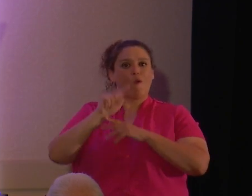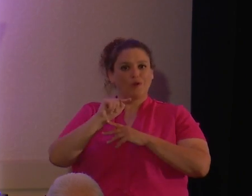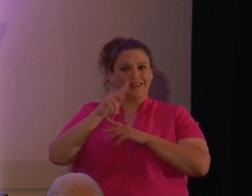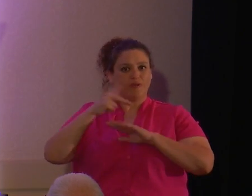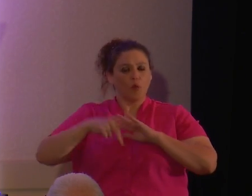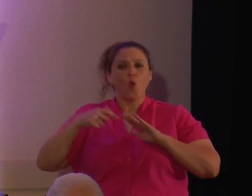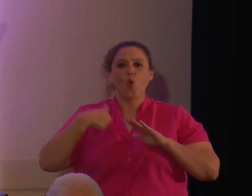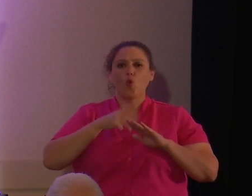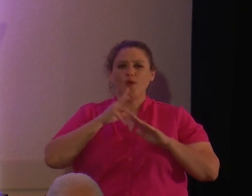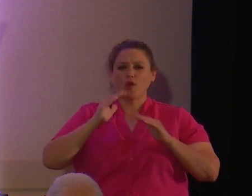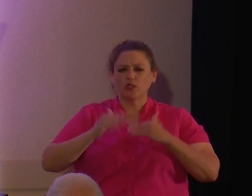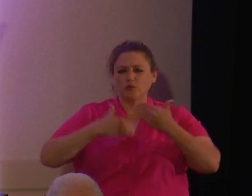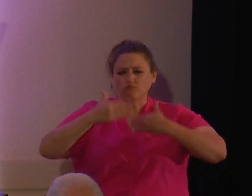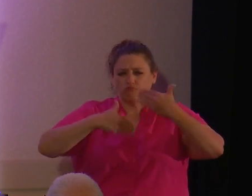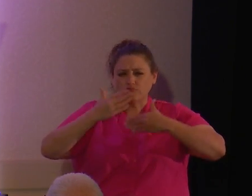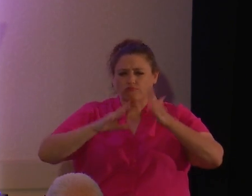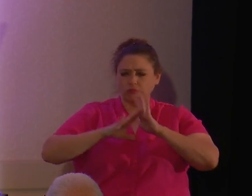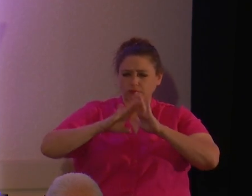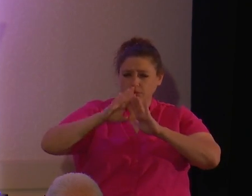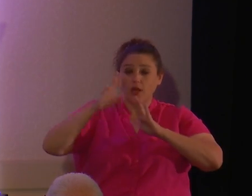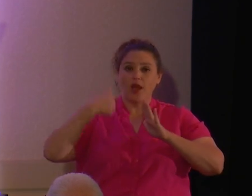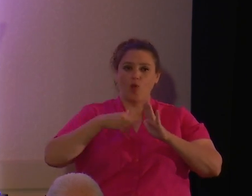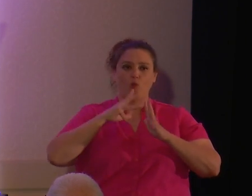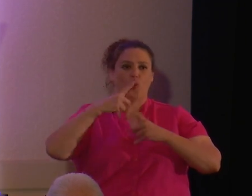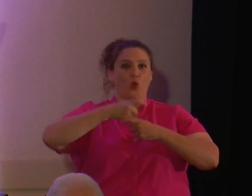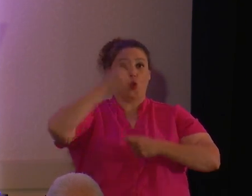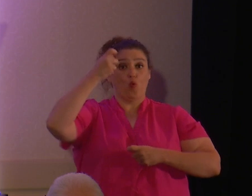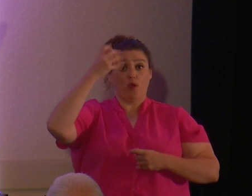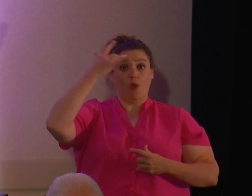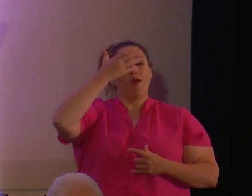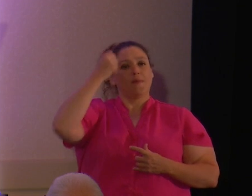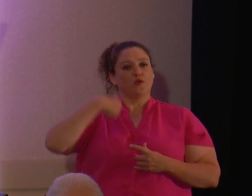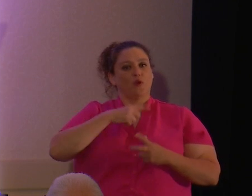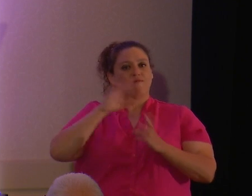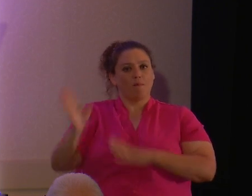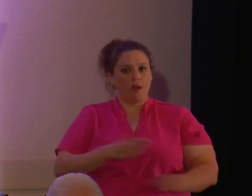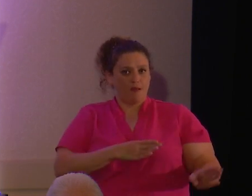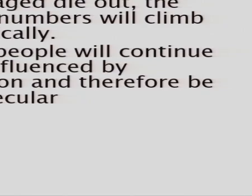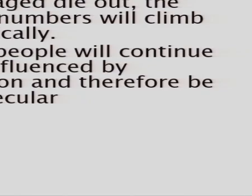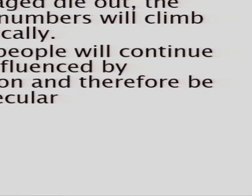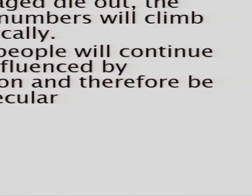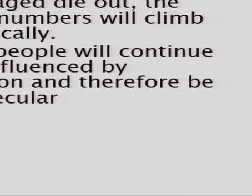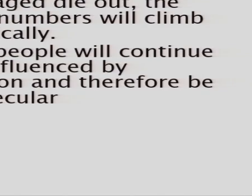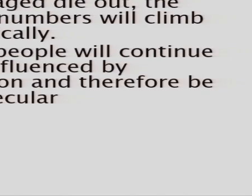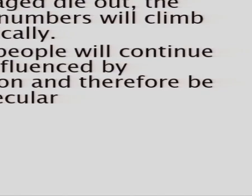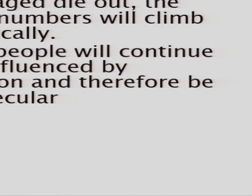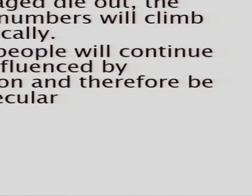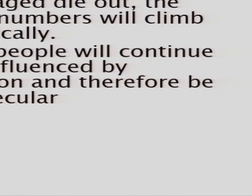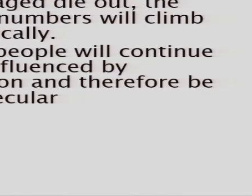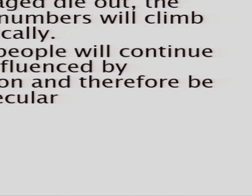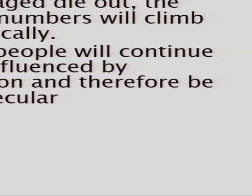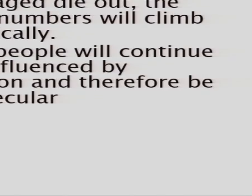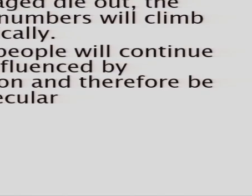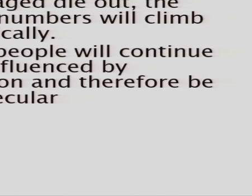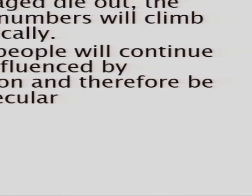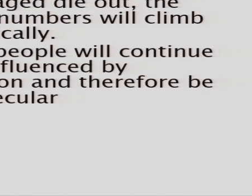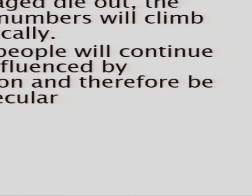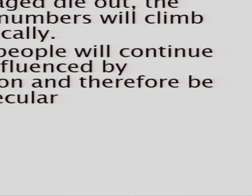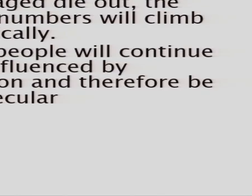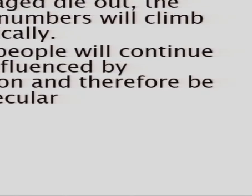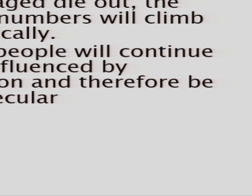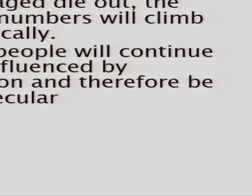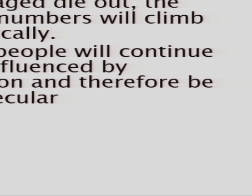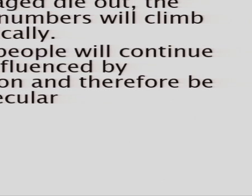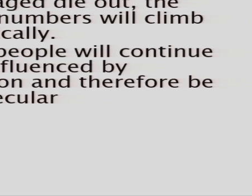to the next level, and we're going to win this battle because of this kind of strategy. Young people all over will continue to be influenced by